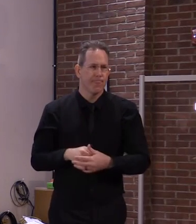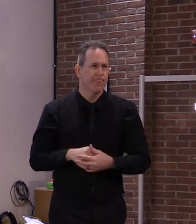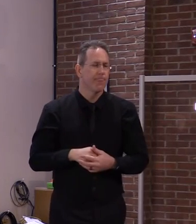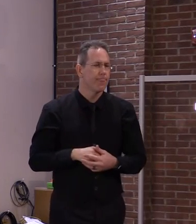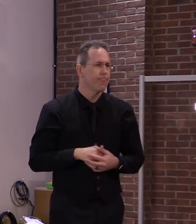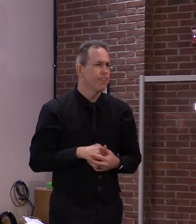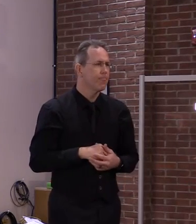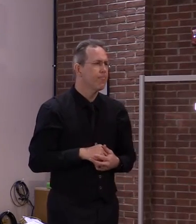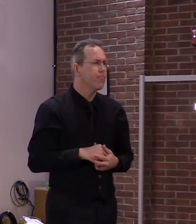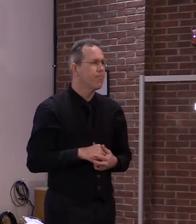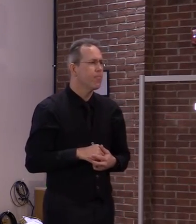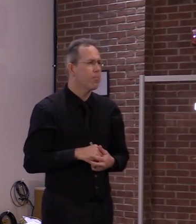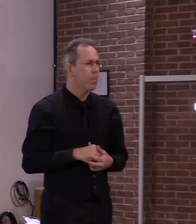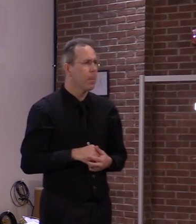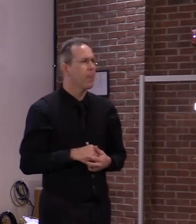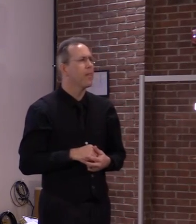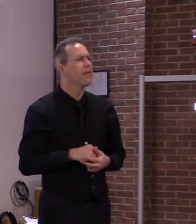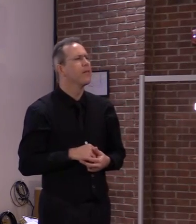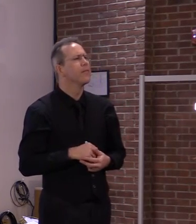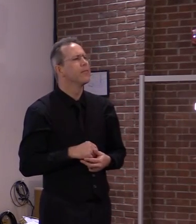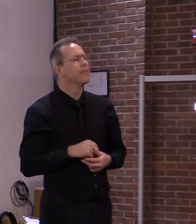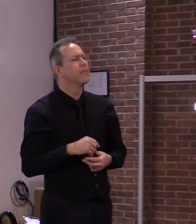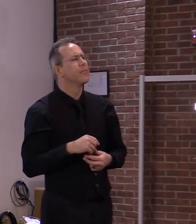Guy Page, Counsel at the Vermont State